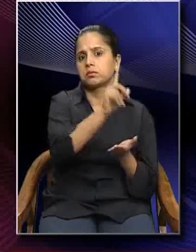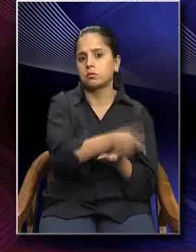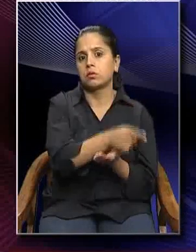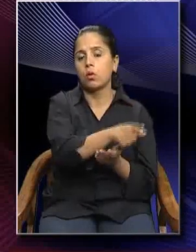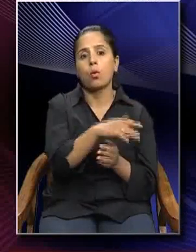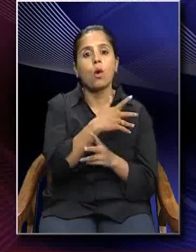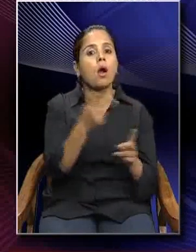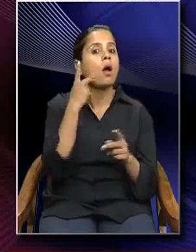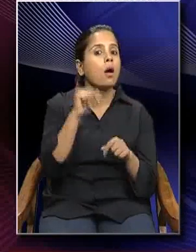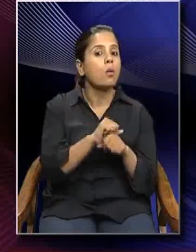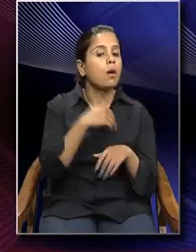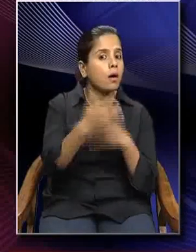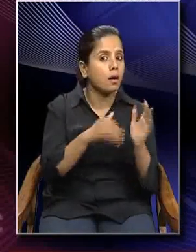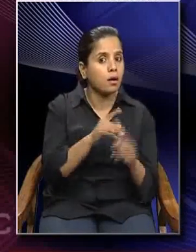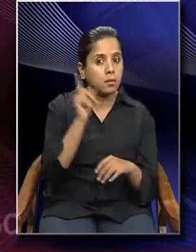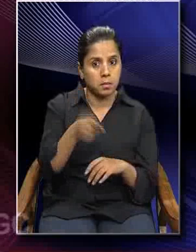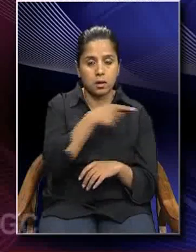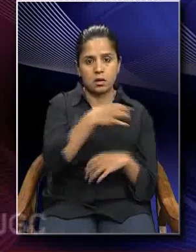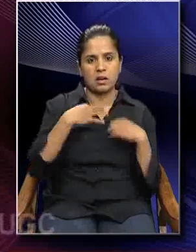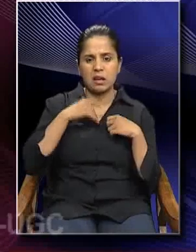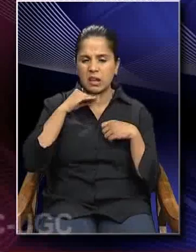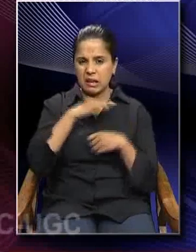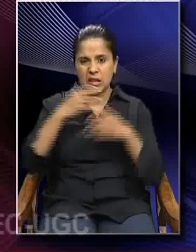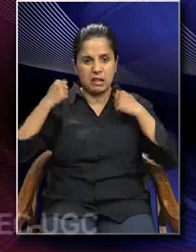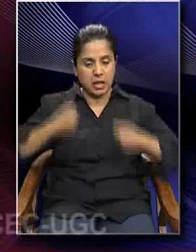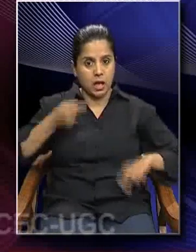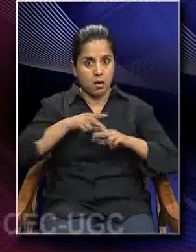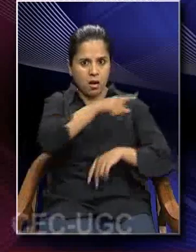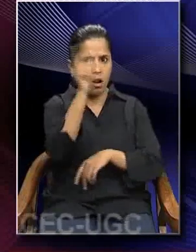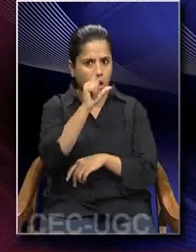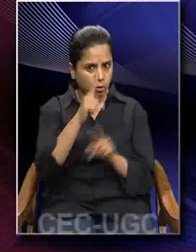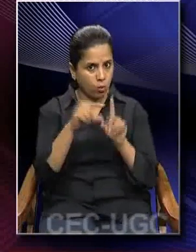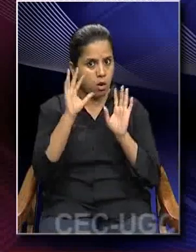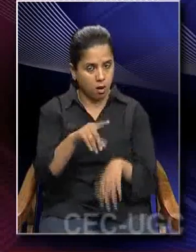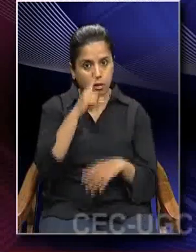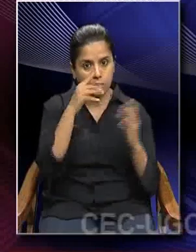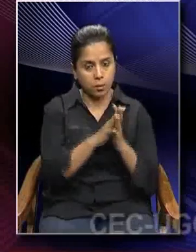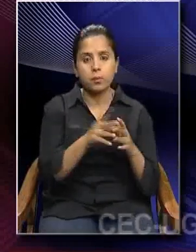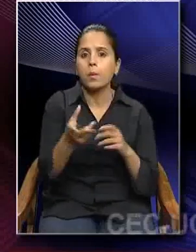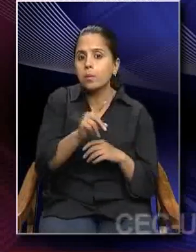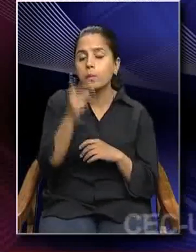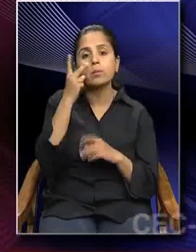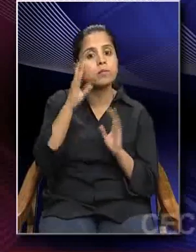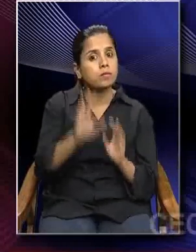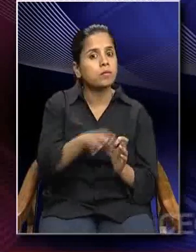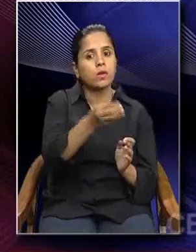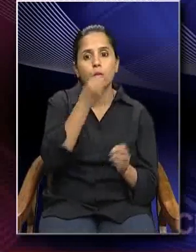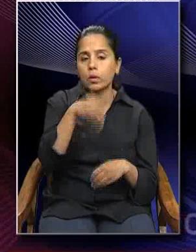servants. She was made to wear dirty clothes and again was deprived of